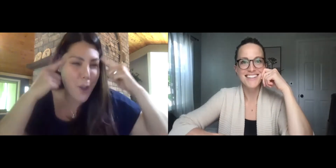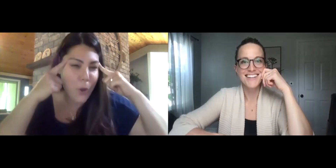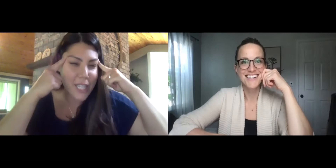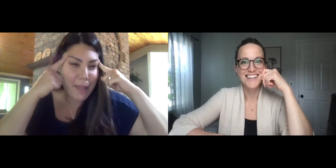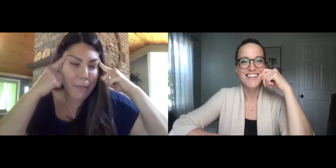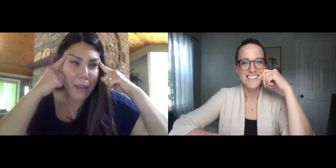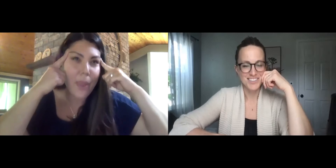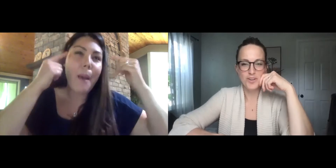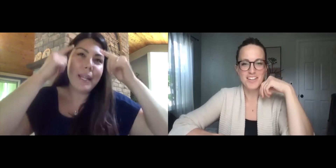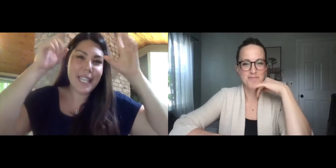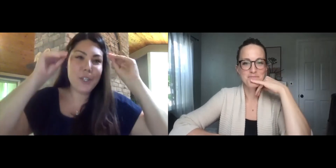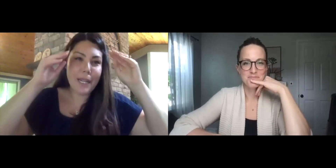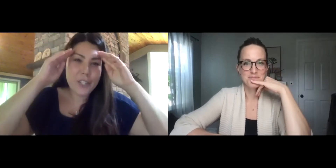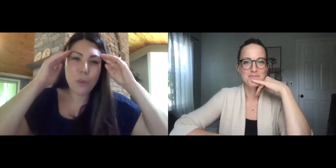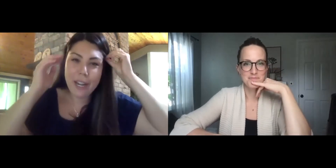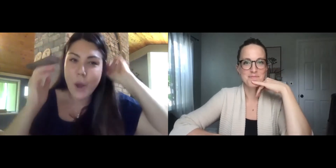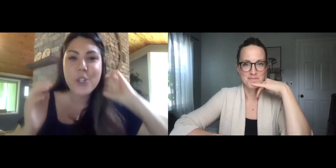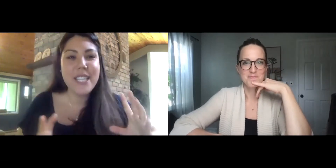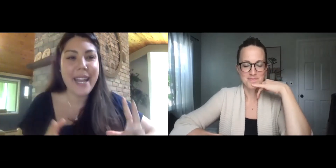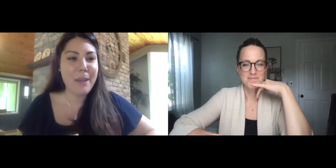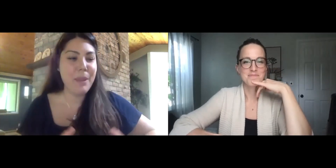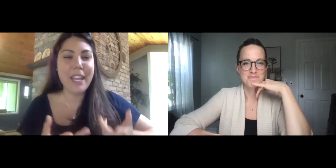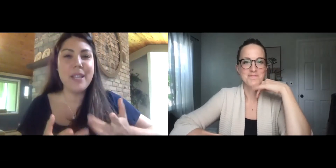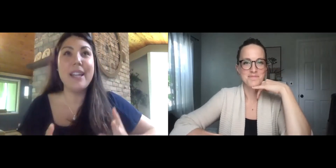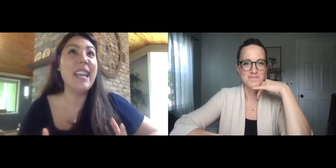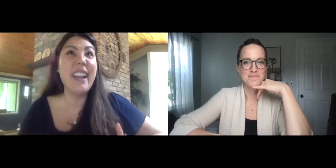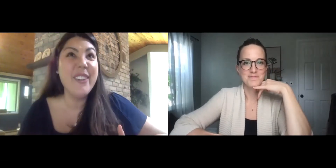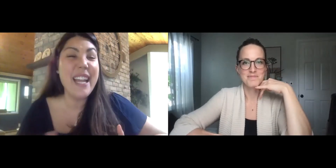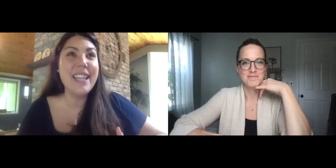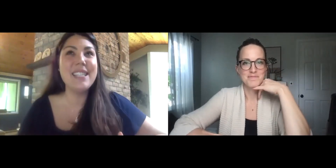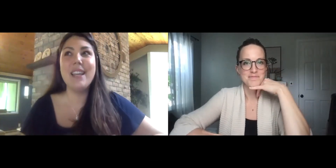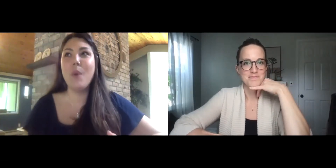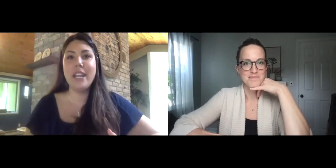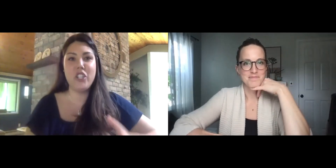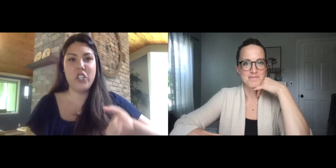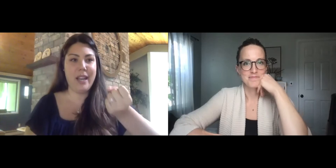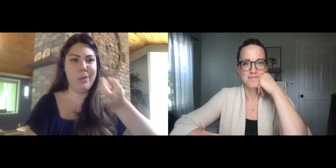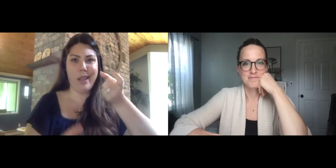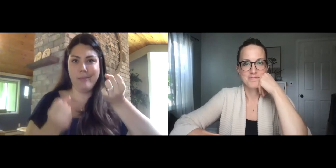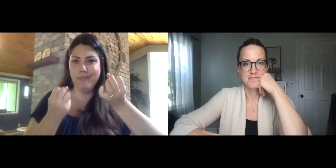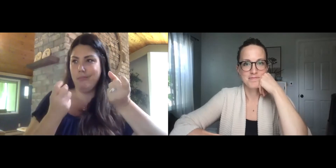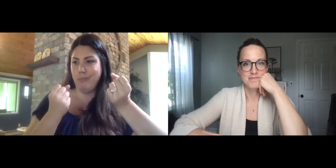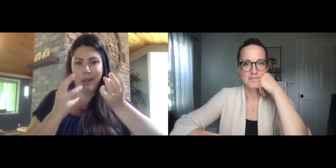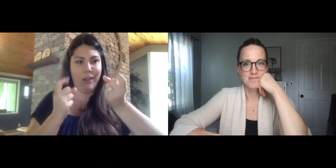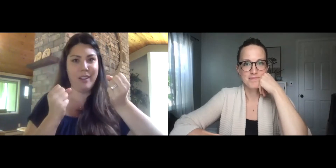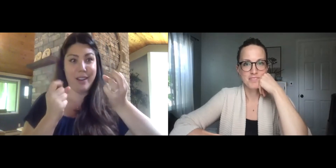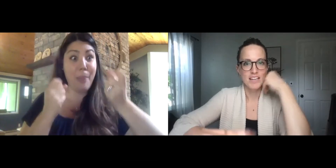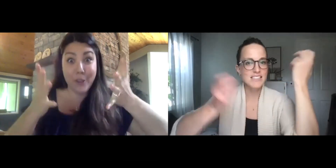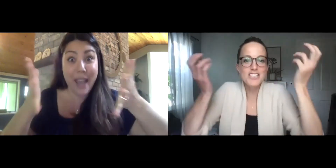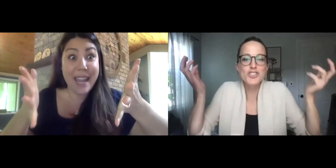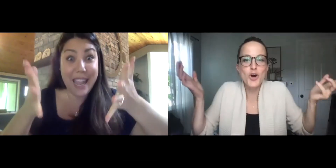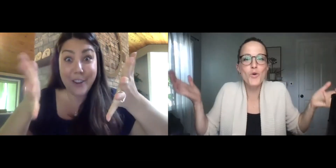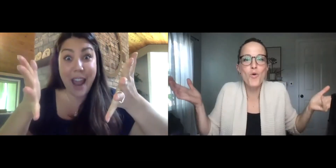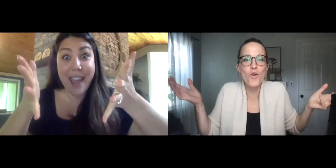I know she's like my teacher brain knows she's getting it. But like you said, it's like, are you getting this? And then one day she just kind of was like, milk. And I'm like,